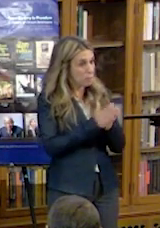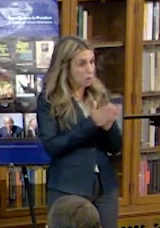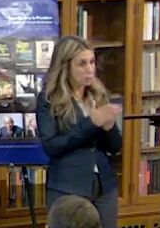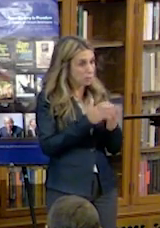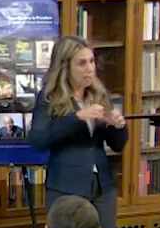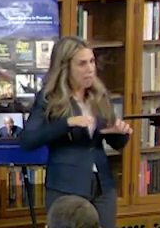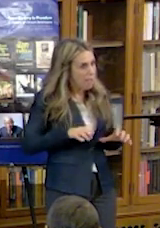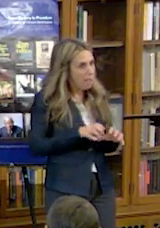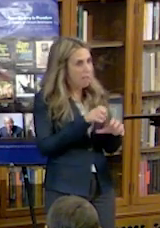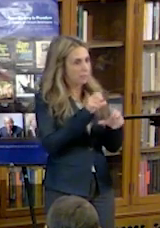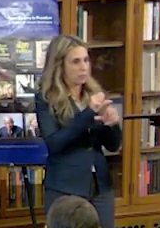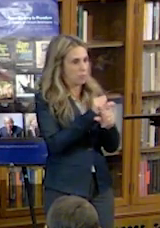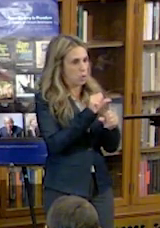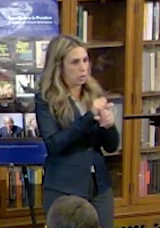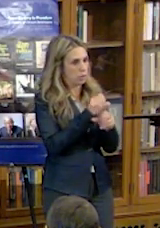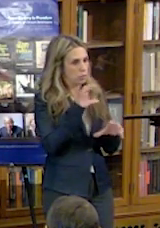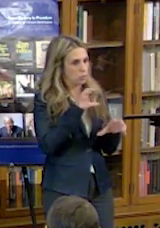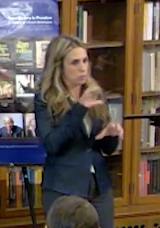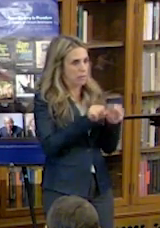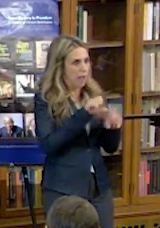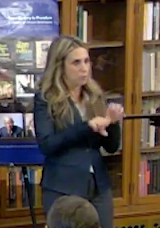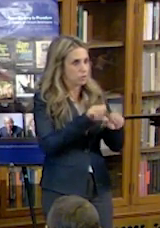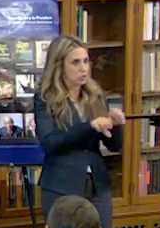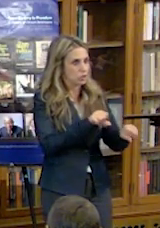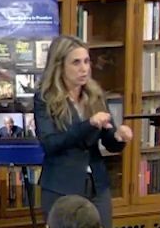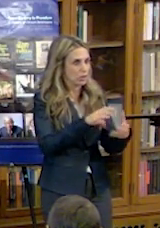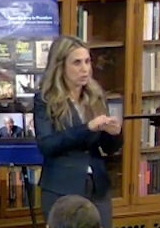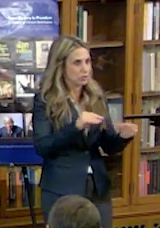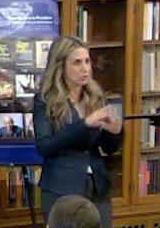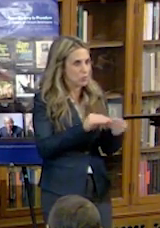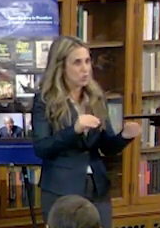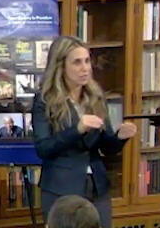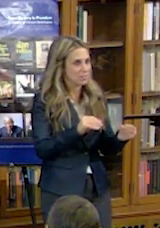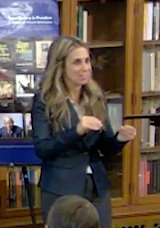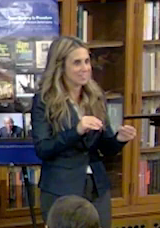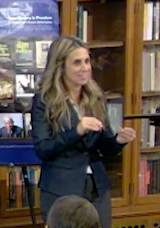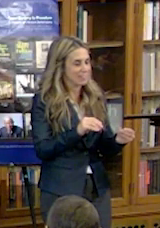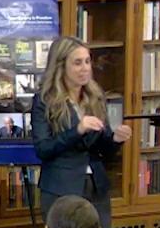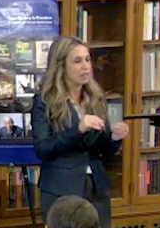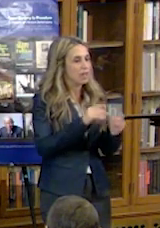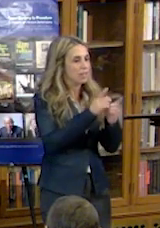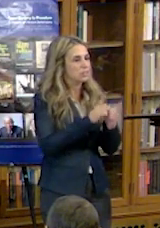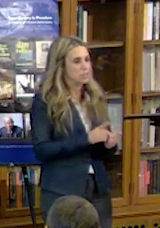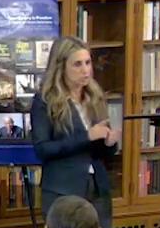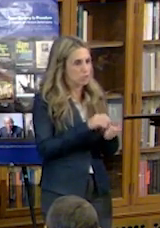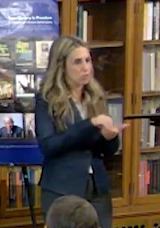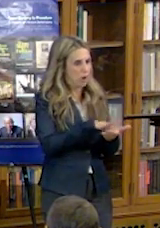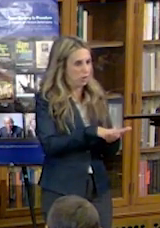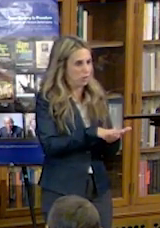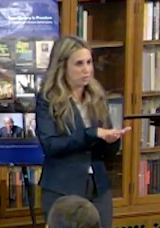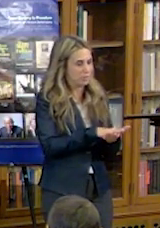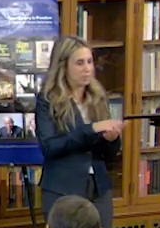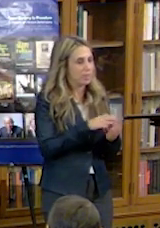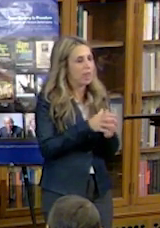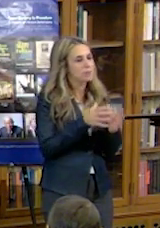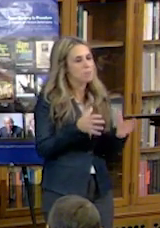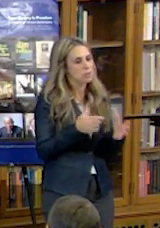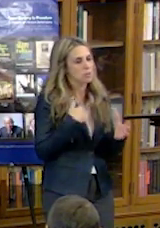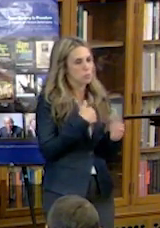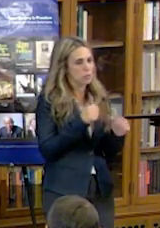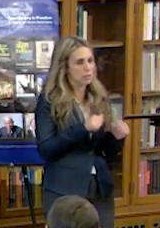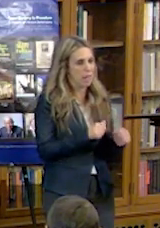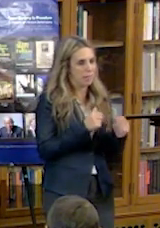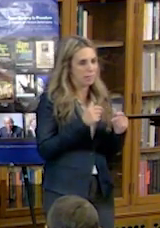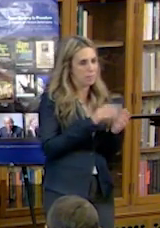actively working to capture the stories archists are actively working to capture the digital records in as much as we CT